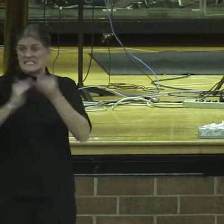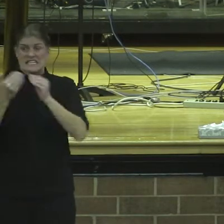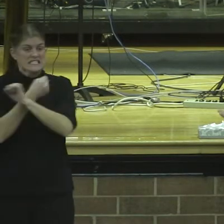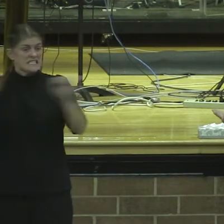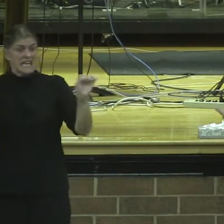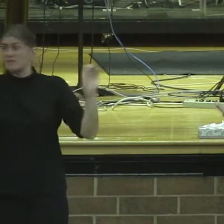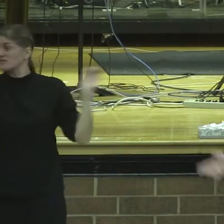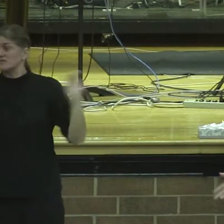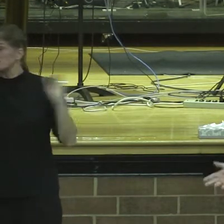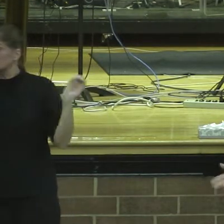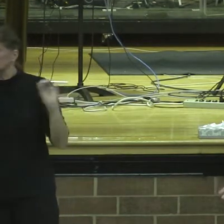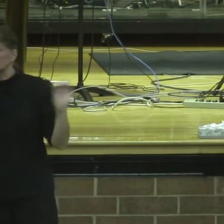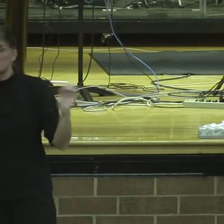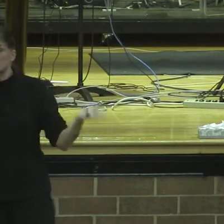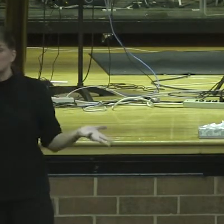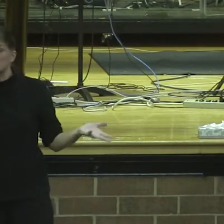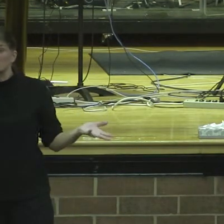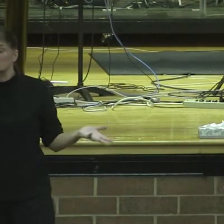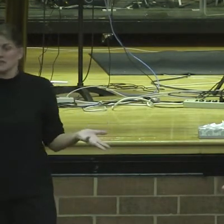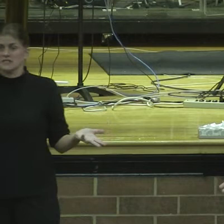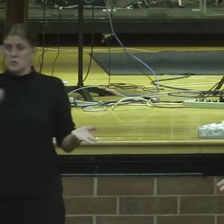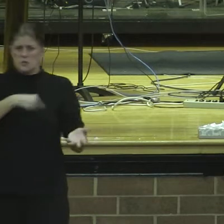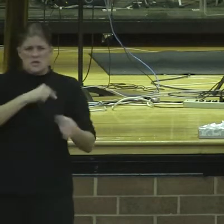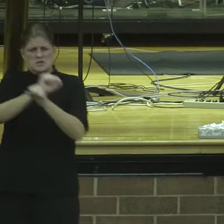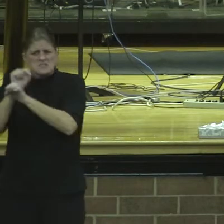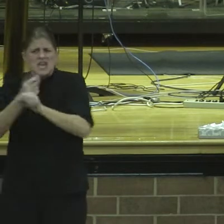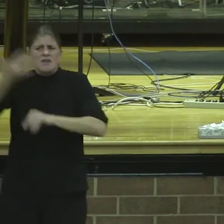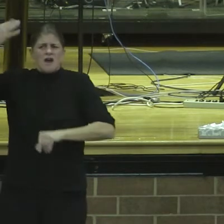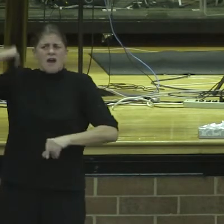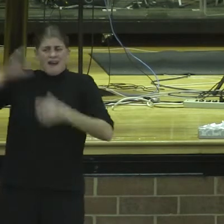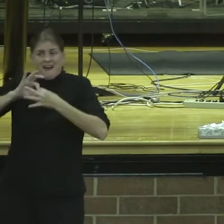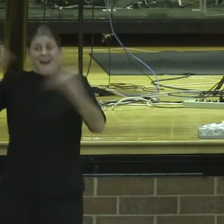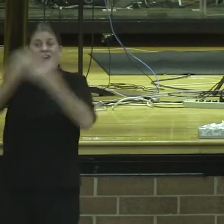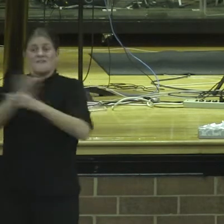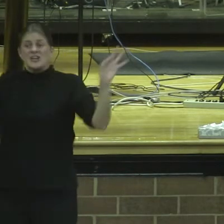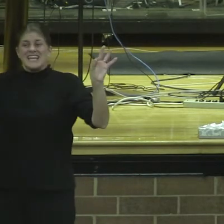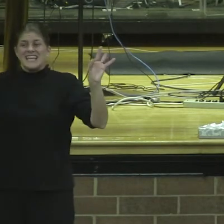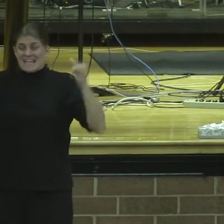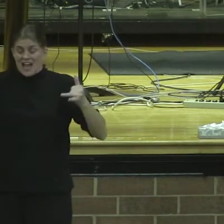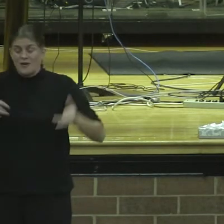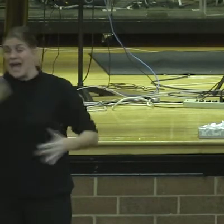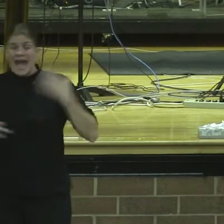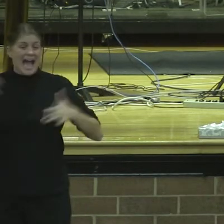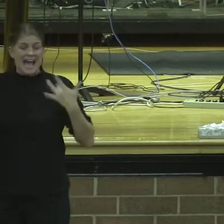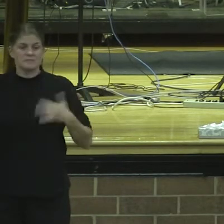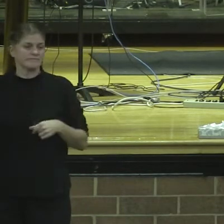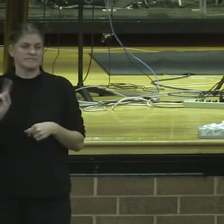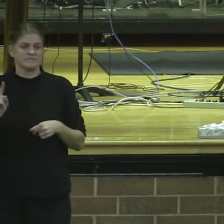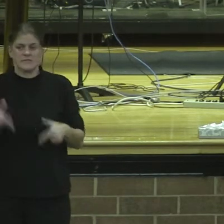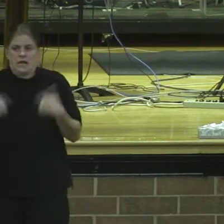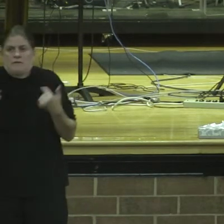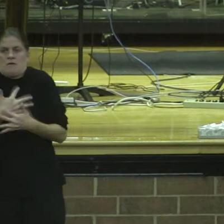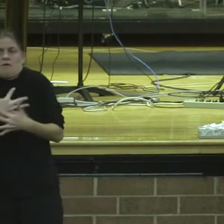years ago, and there's nothing stopping it from happening again. Everybody's living in fear. We have no defense.